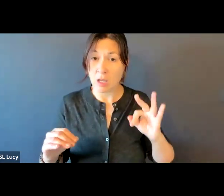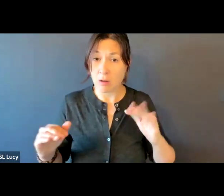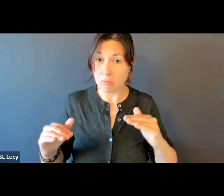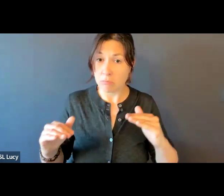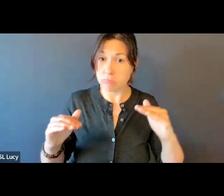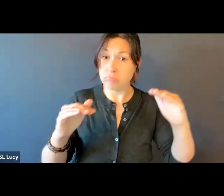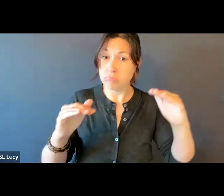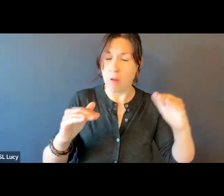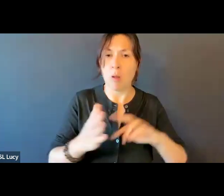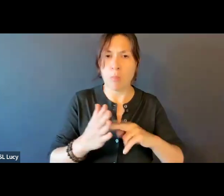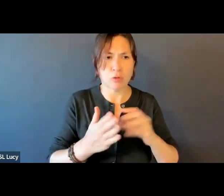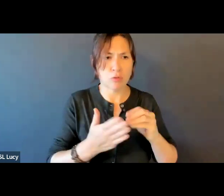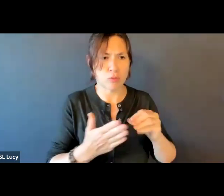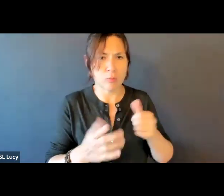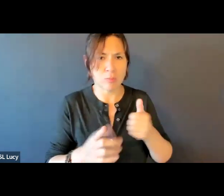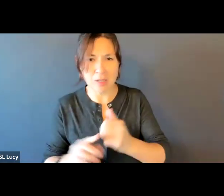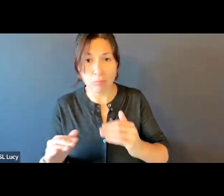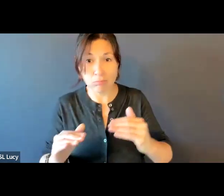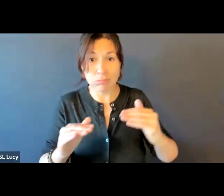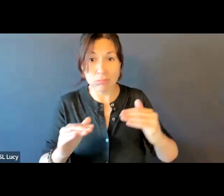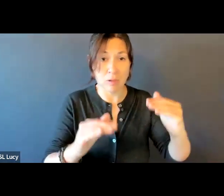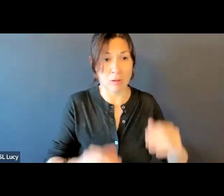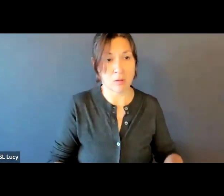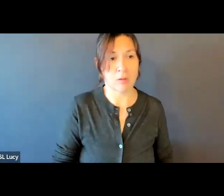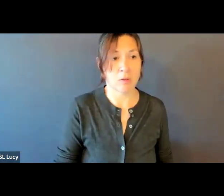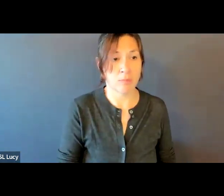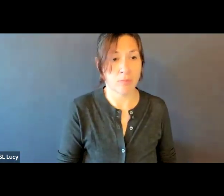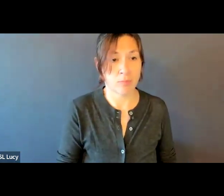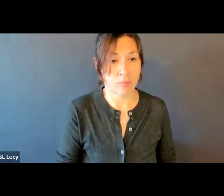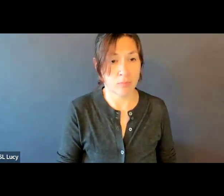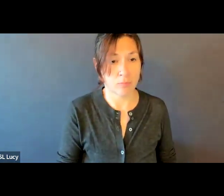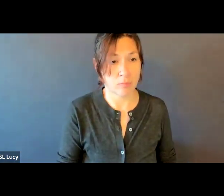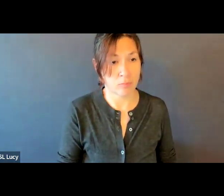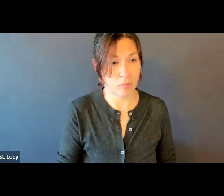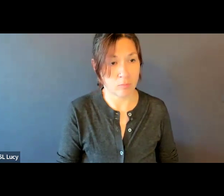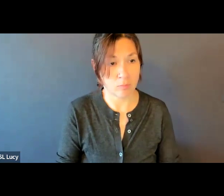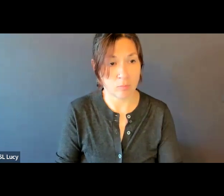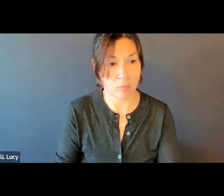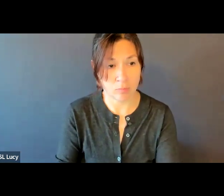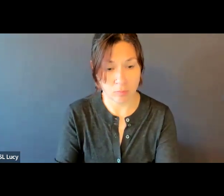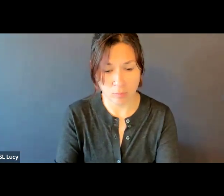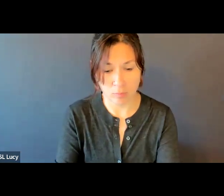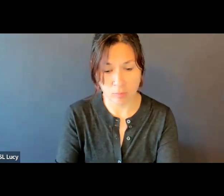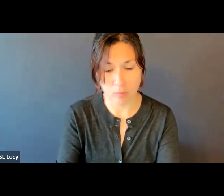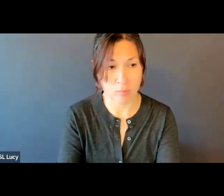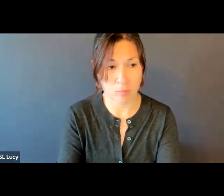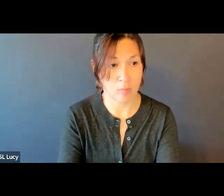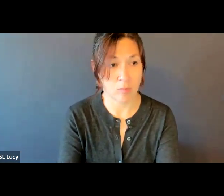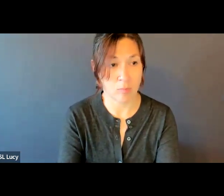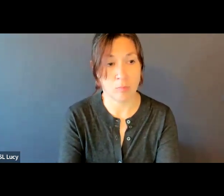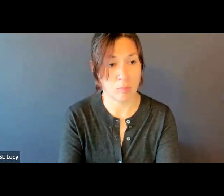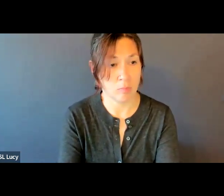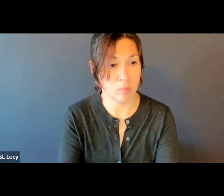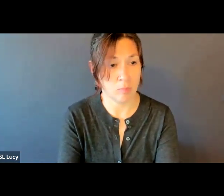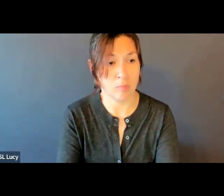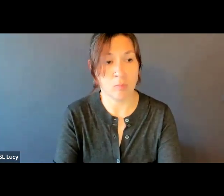the better students are going to do. Could there be a policy where teachers in certain schools are paid more than in others? We don't do that. But if you're